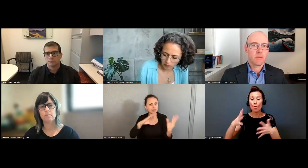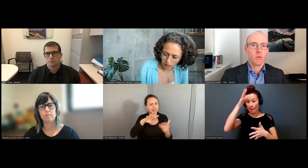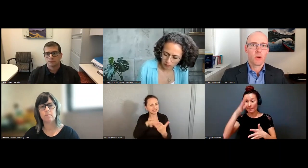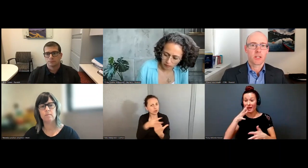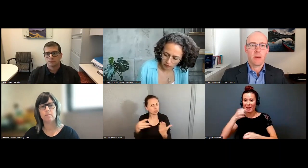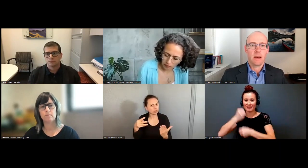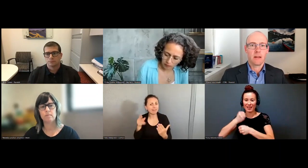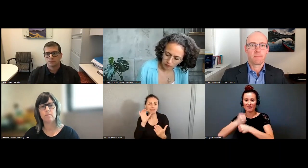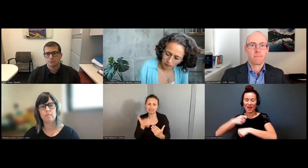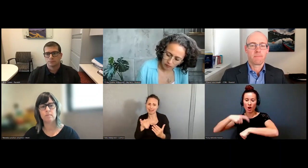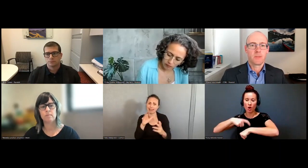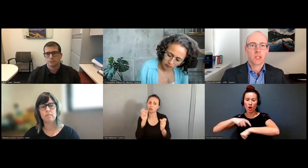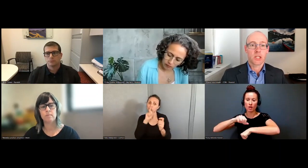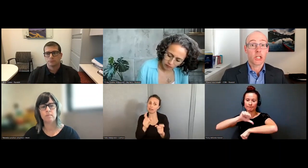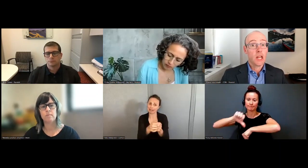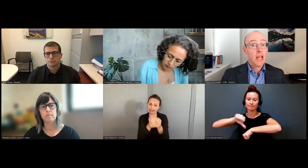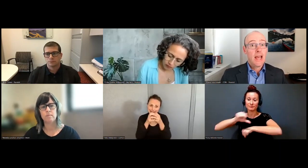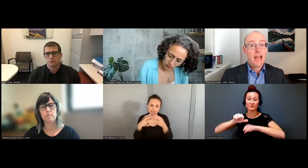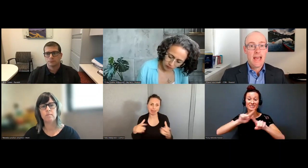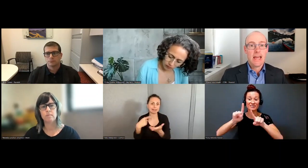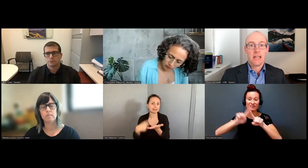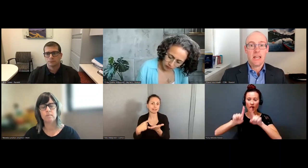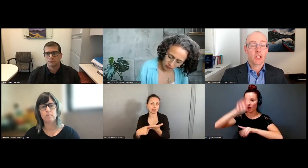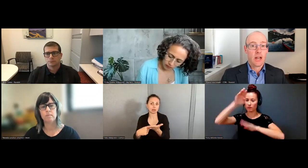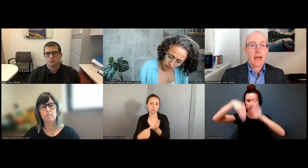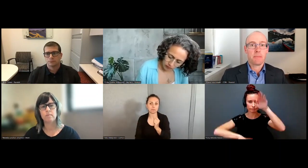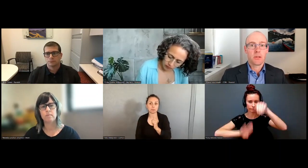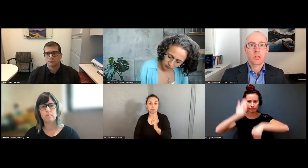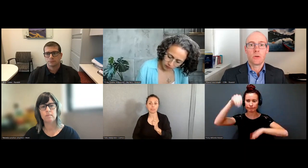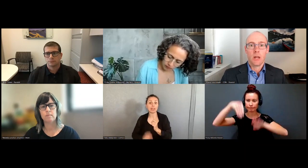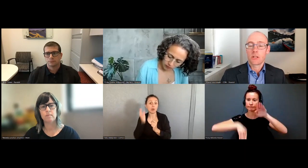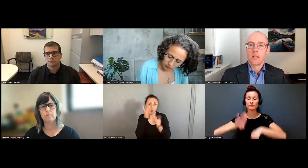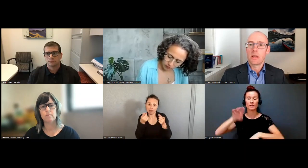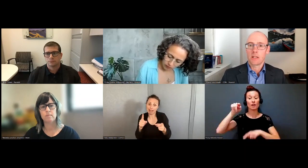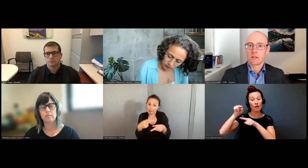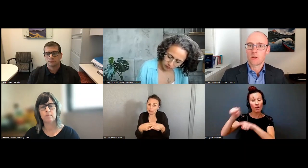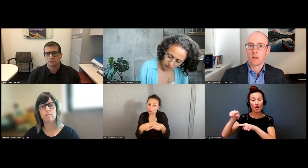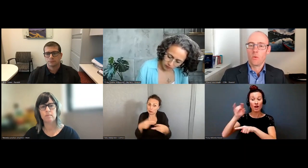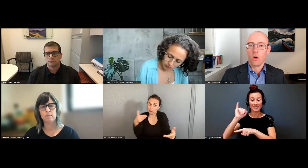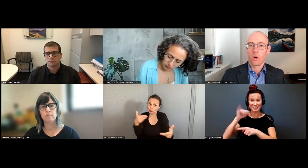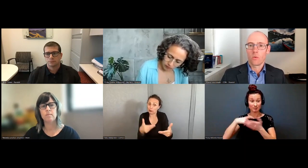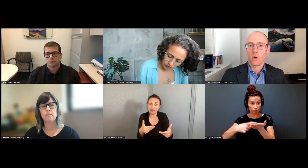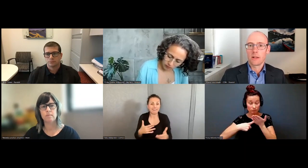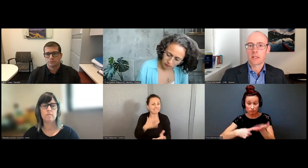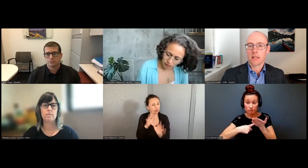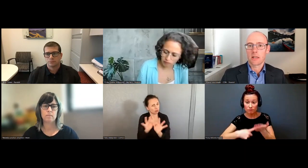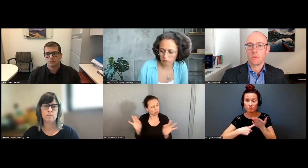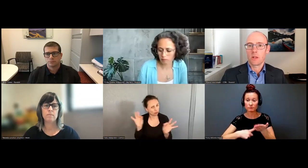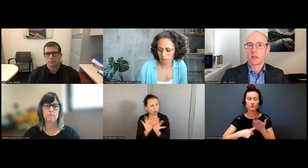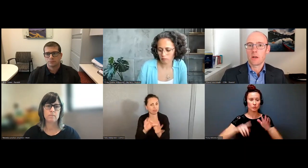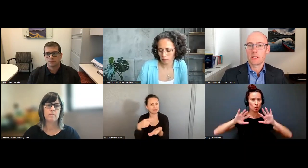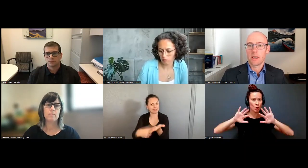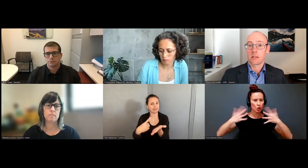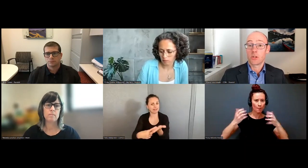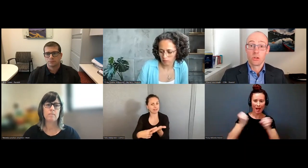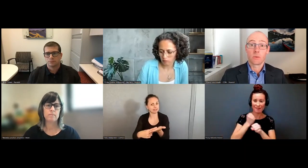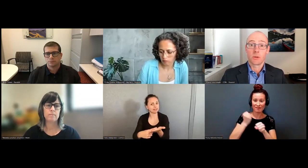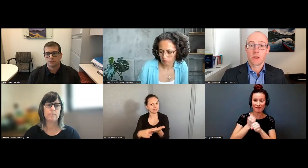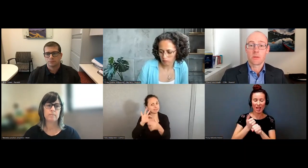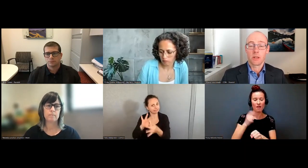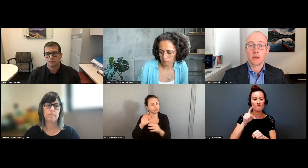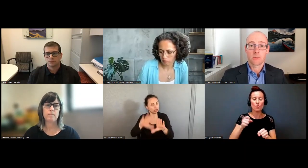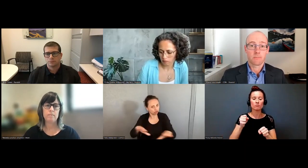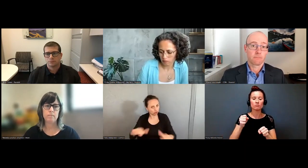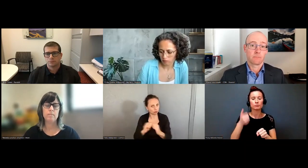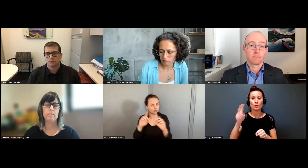think is going to be a real expanding discussion, and it's going to happen soon. And so I think it's certainly well worthwhile discussing it within the context of children